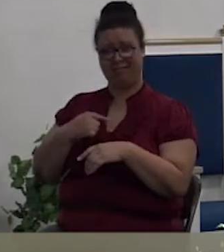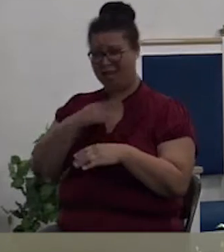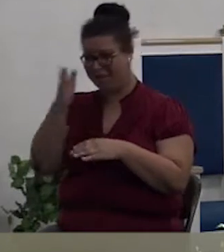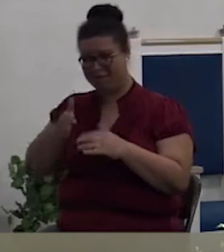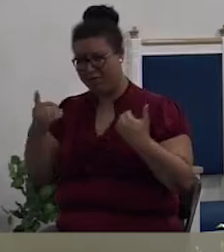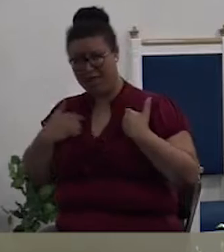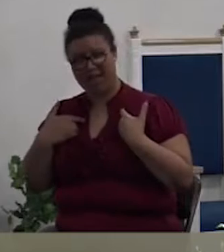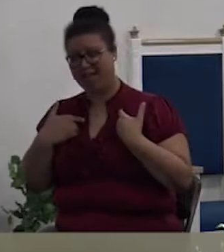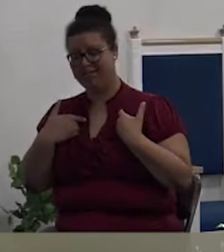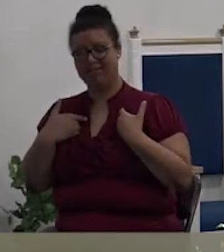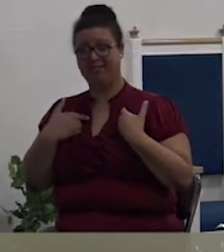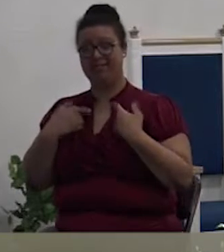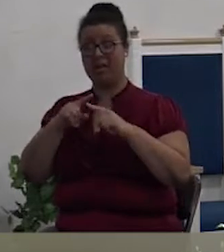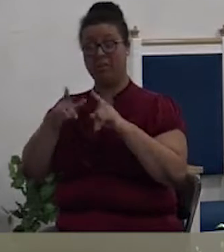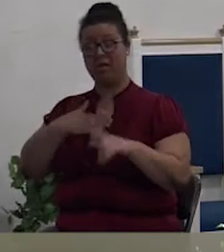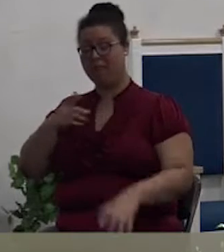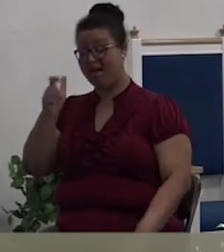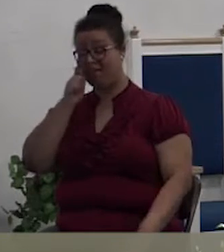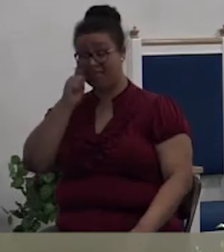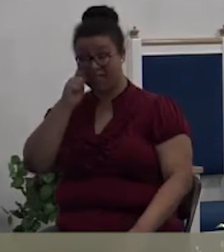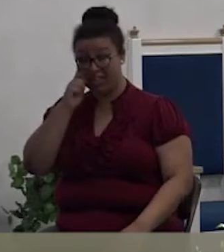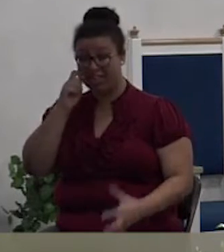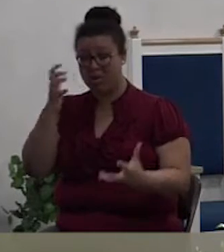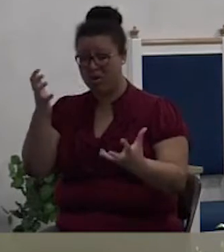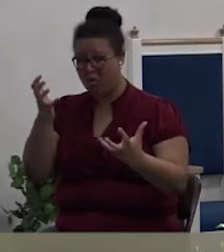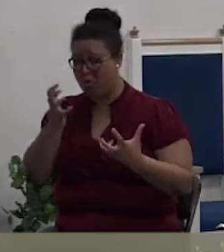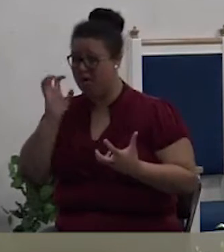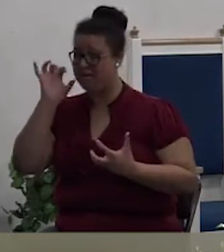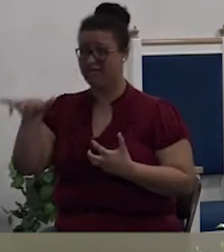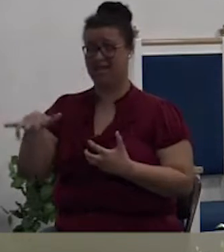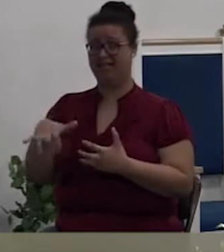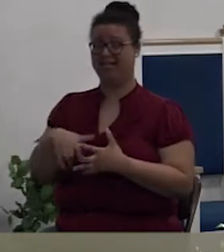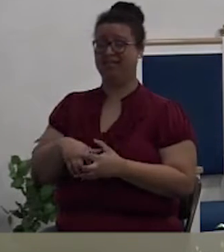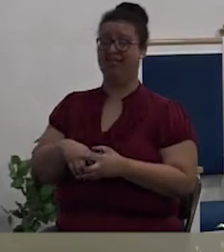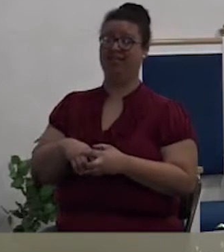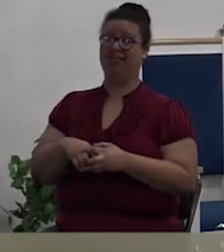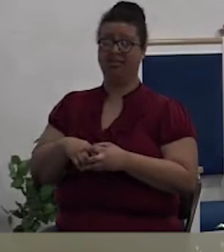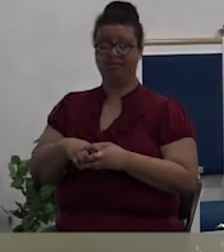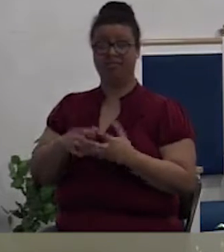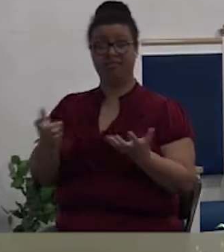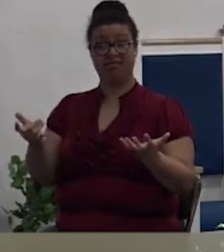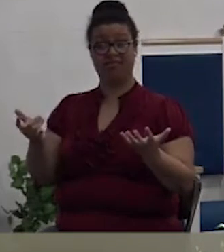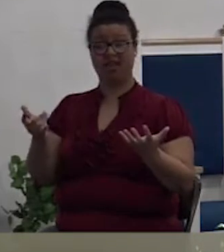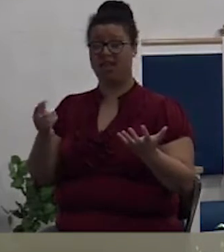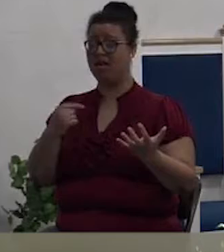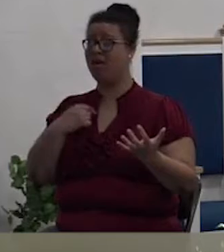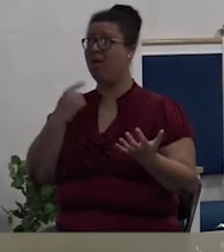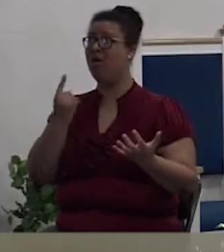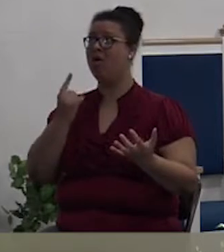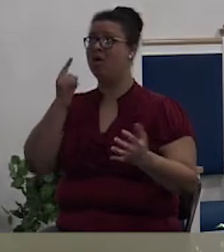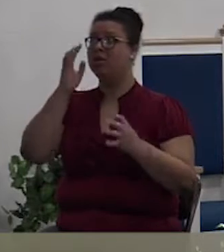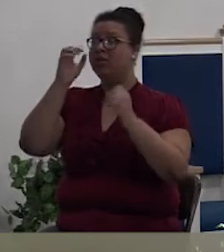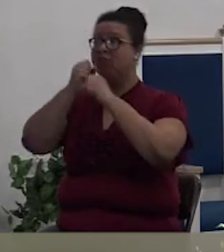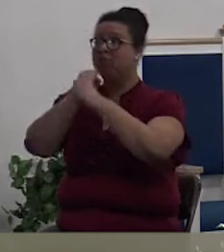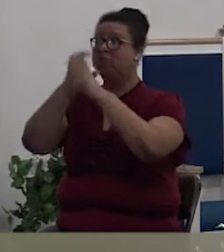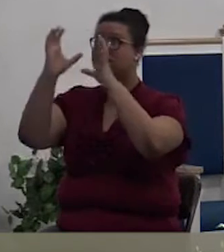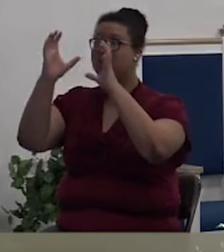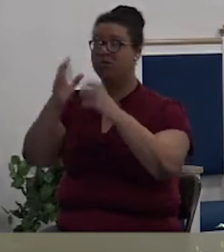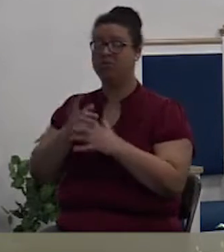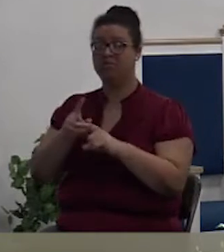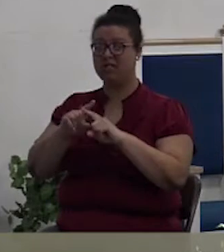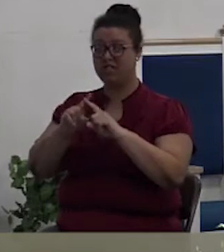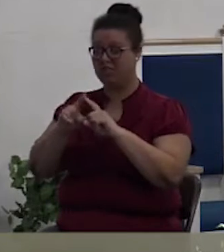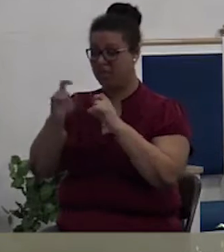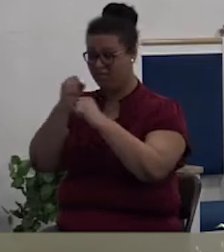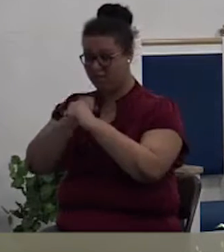it, but my flesh wants it. I can only imagine the fight that people